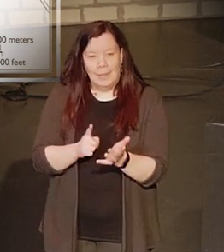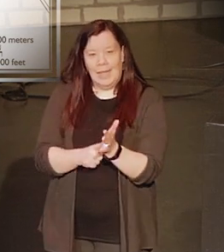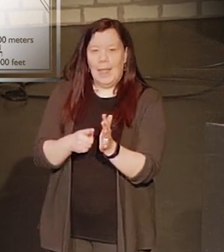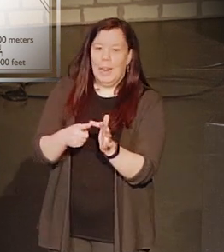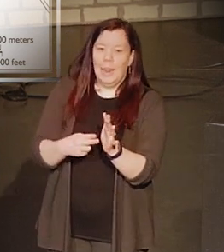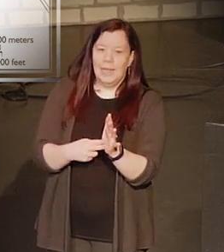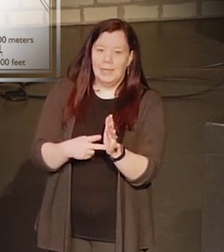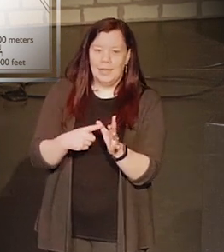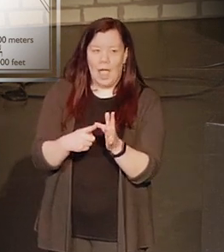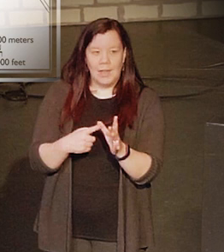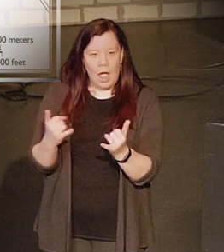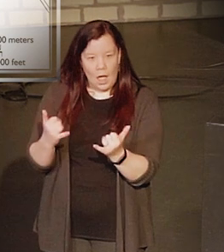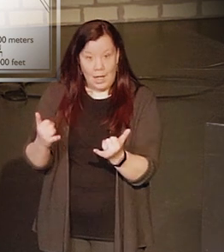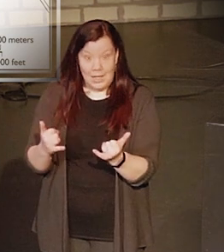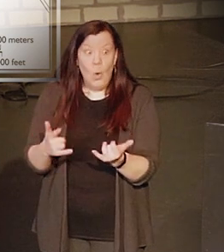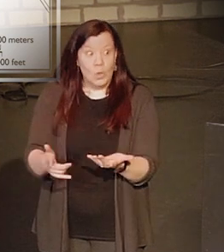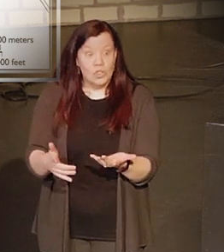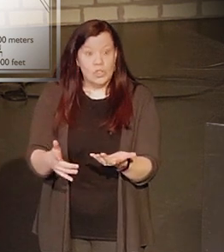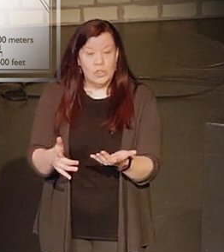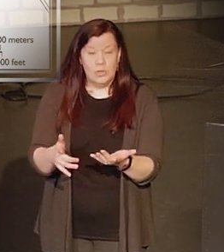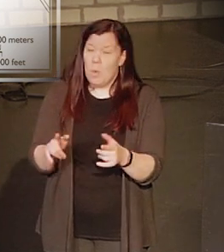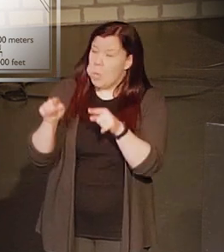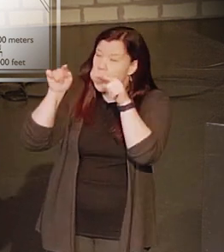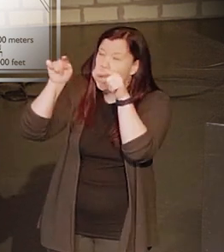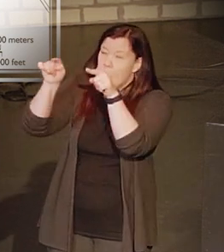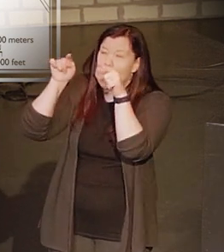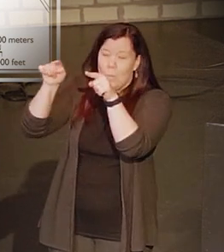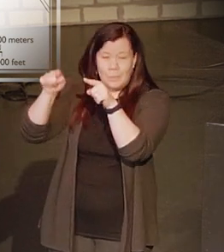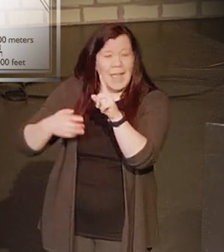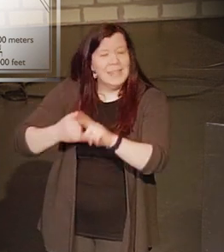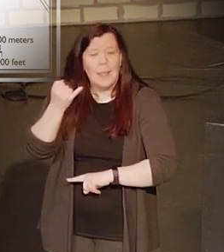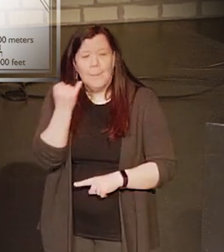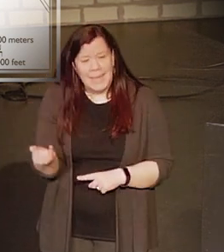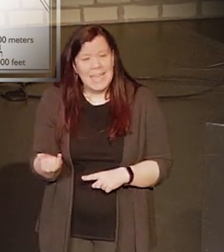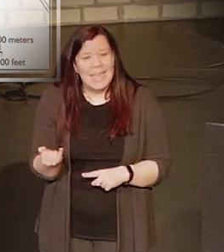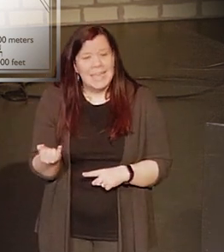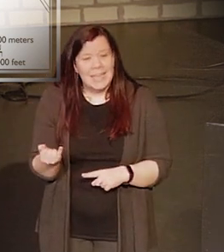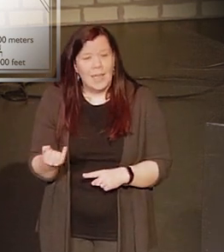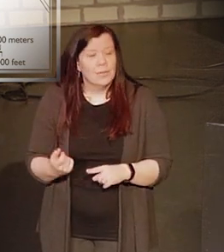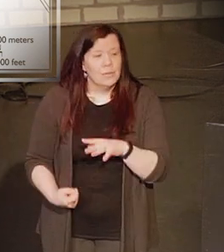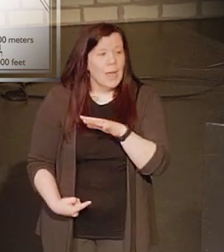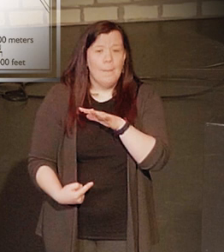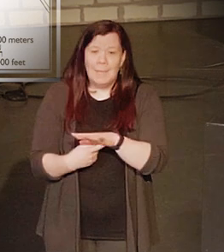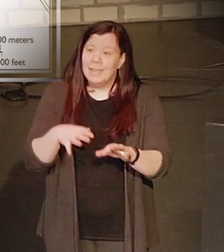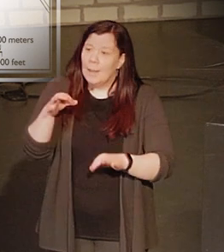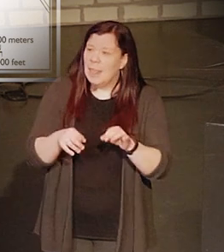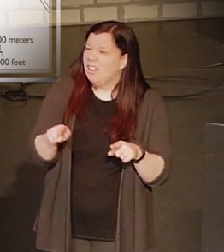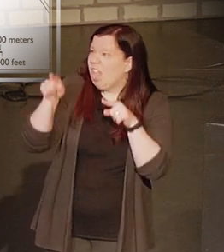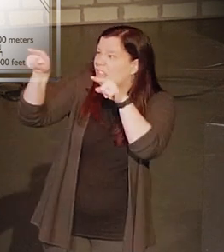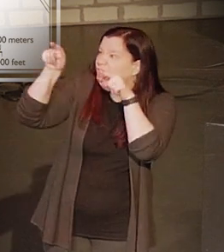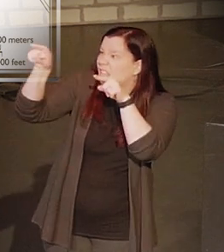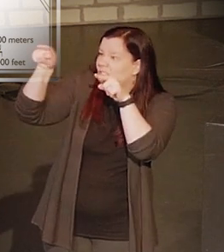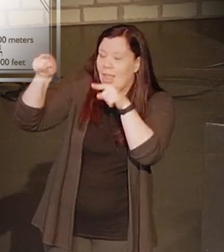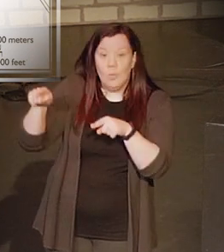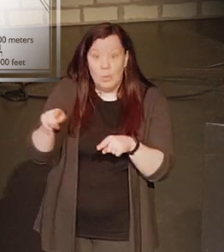Lanaia, was to intensely rip the piss out of major political figures that would